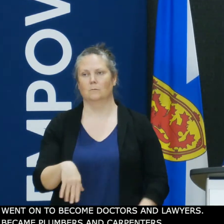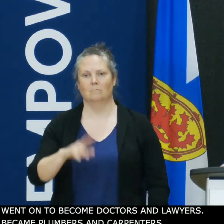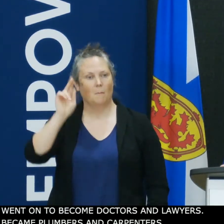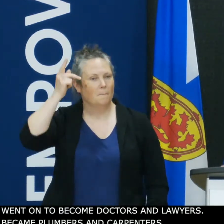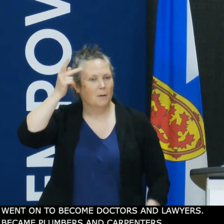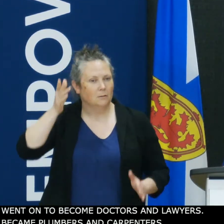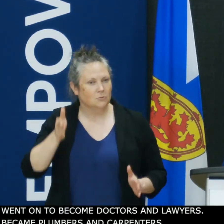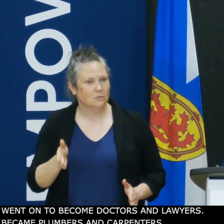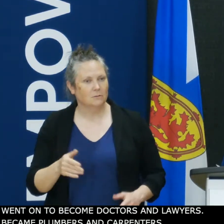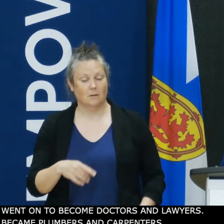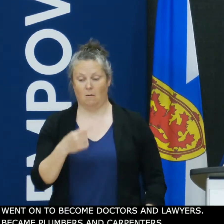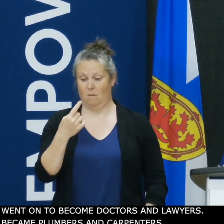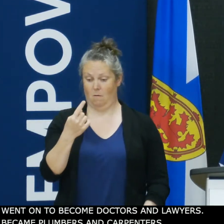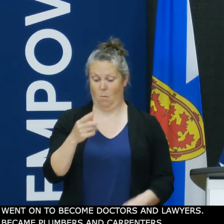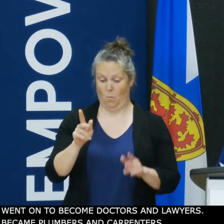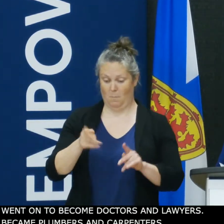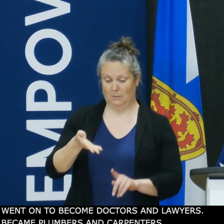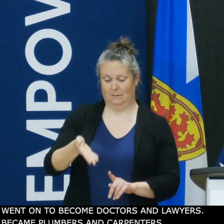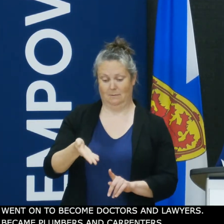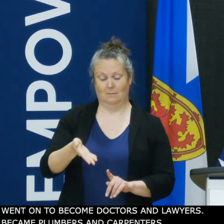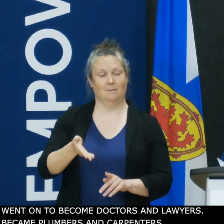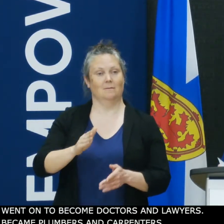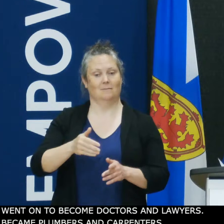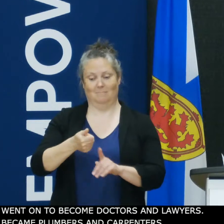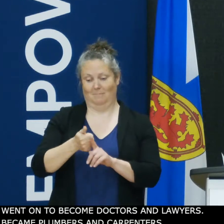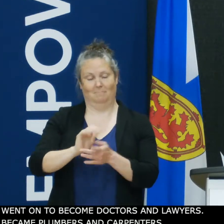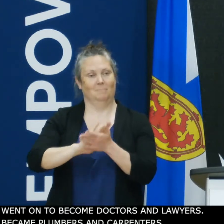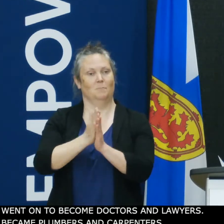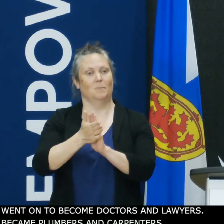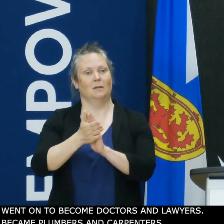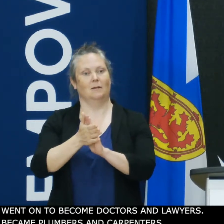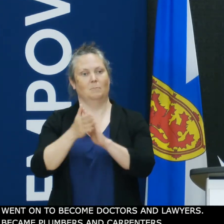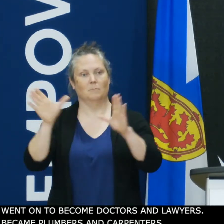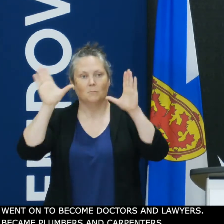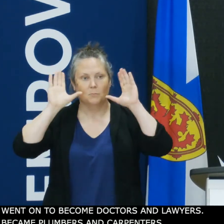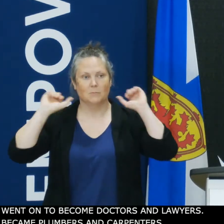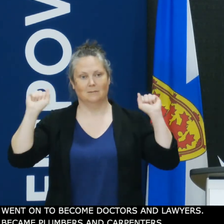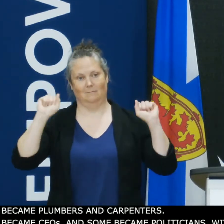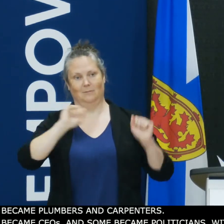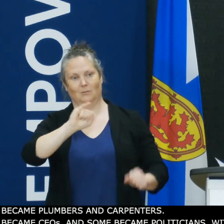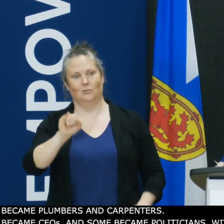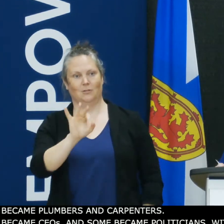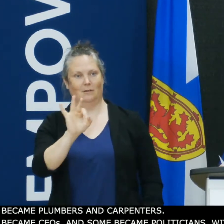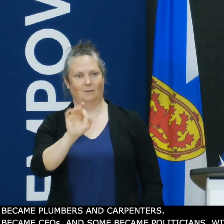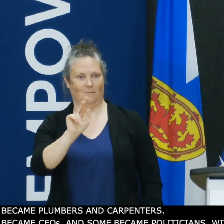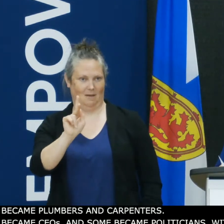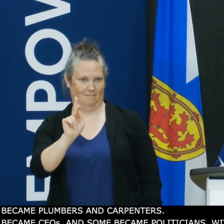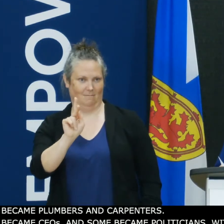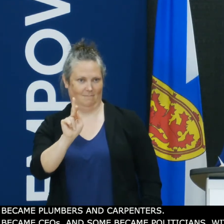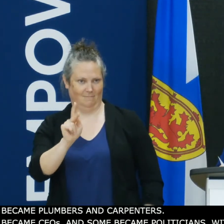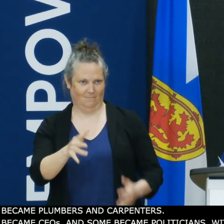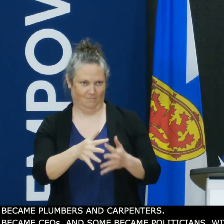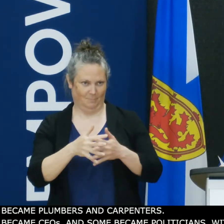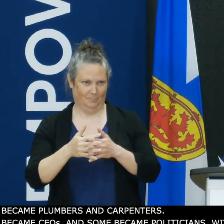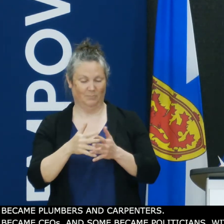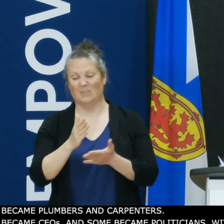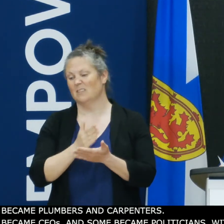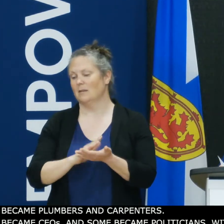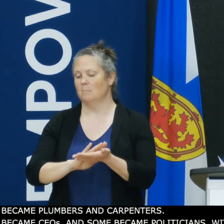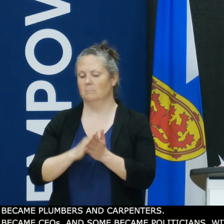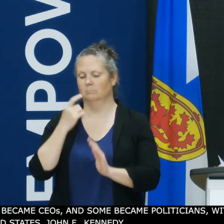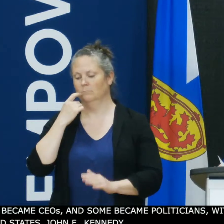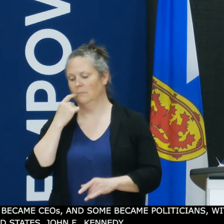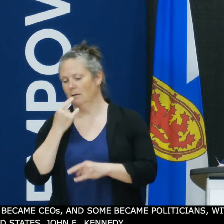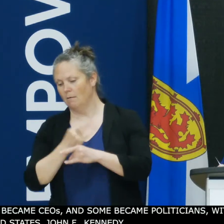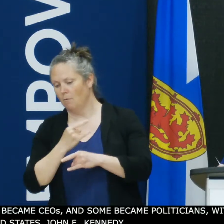one becoming the future president of the United States, John F. Kennedy. Some developed alcoholism, some